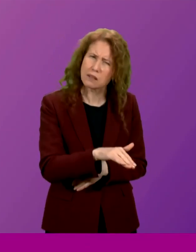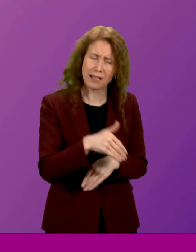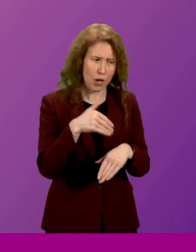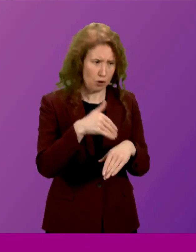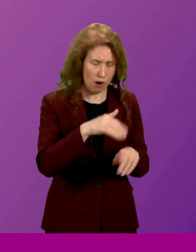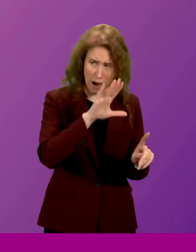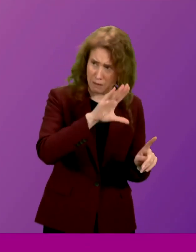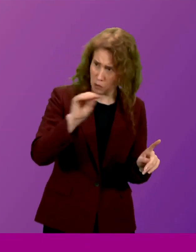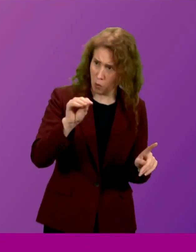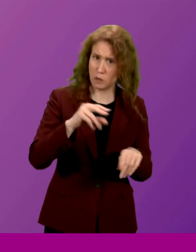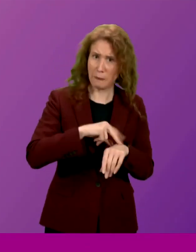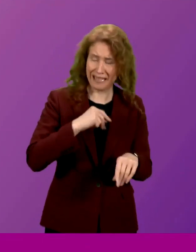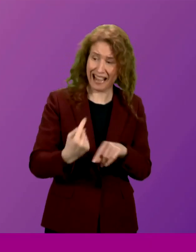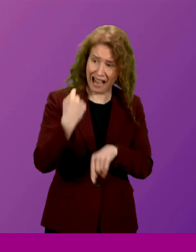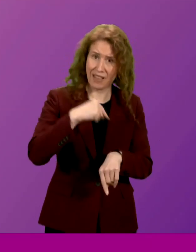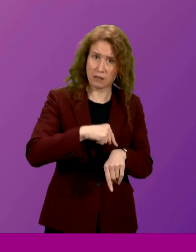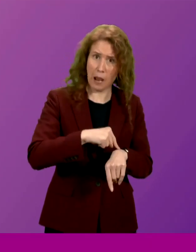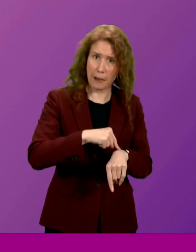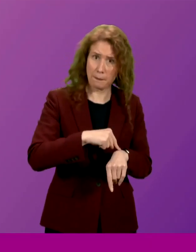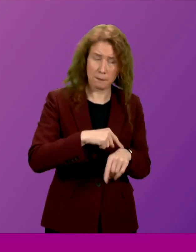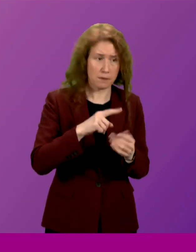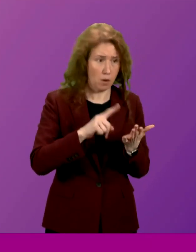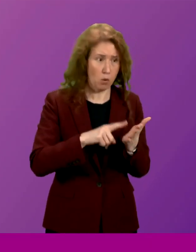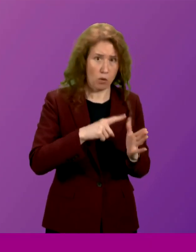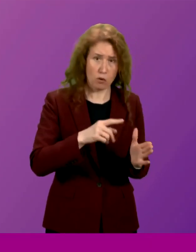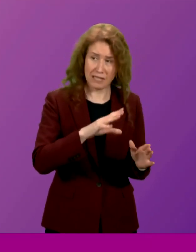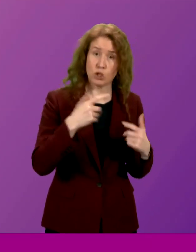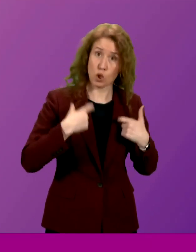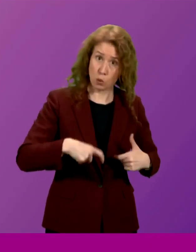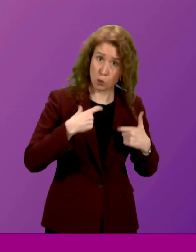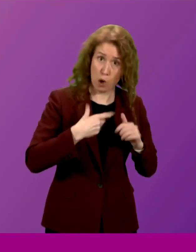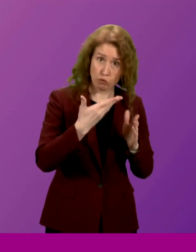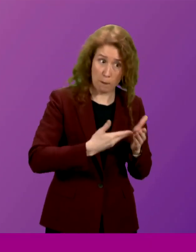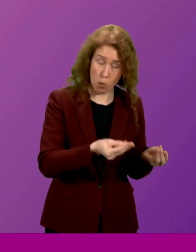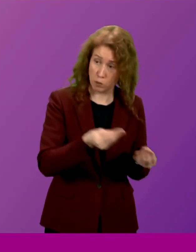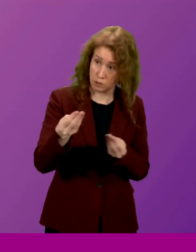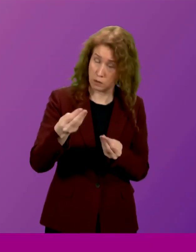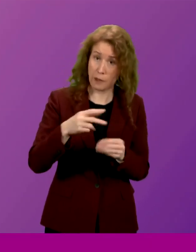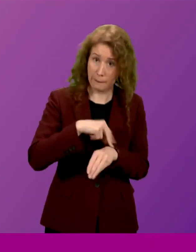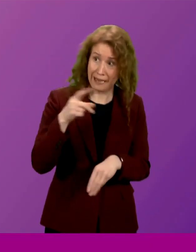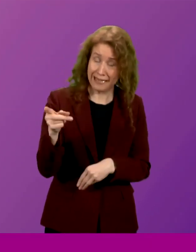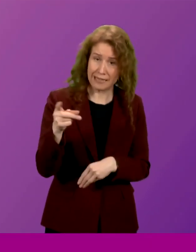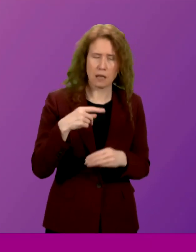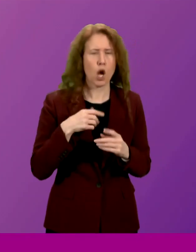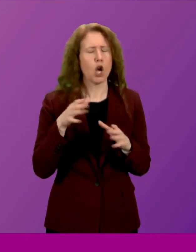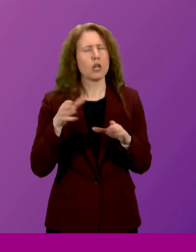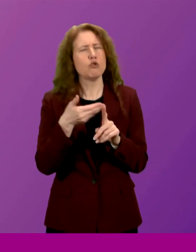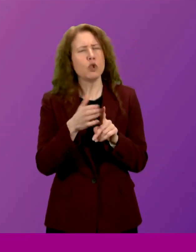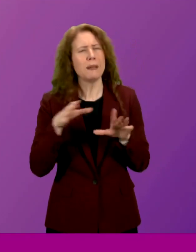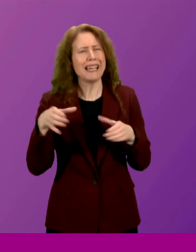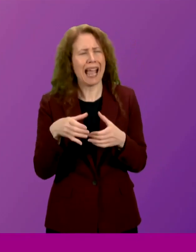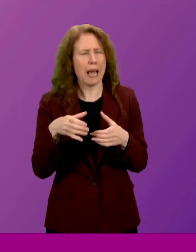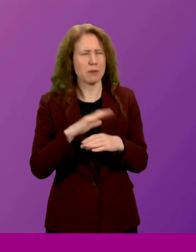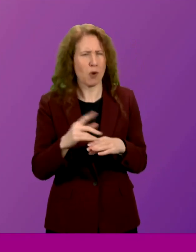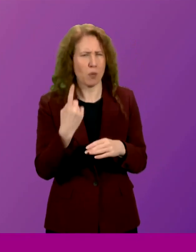known about at the time by the authorities on the basis of the social work reports. And of course, grooming gangs are not confined to